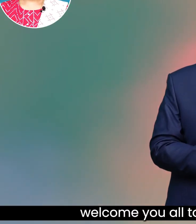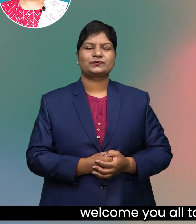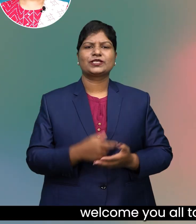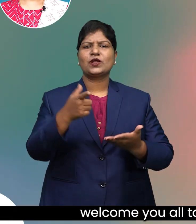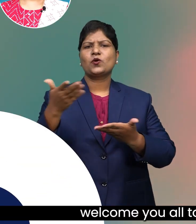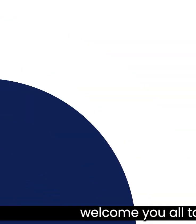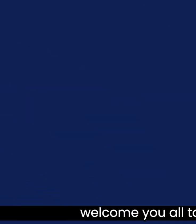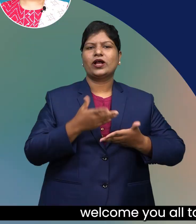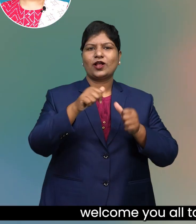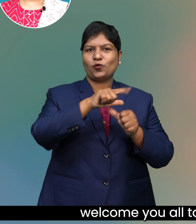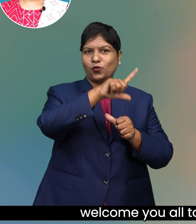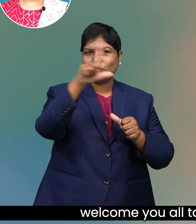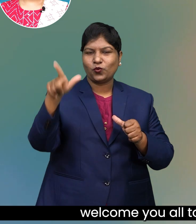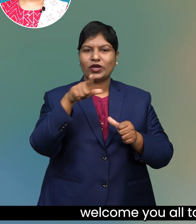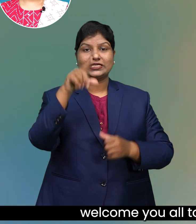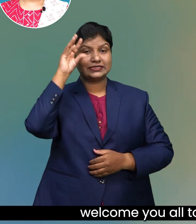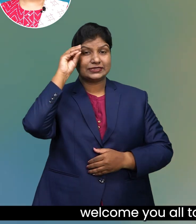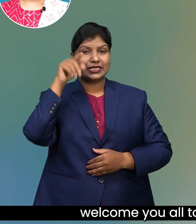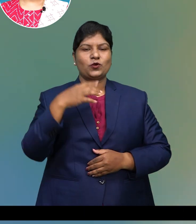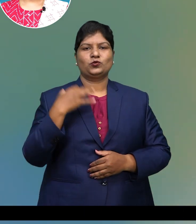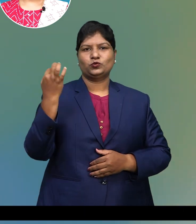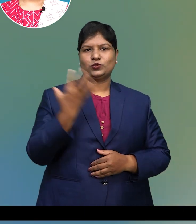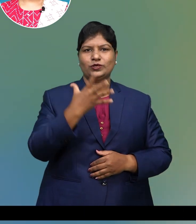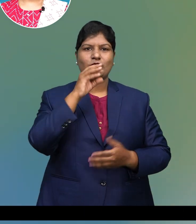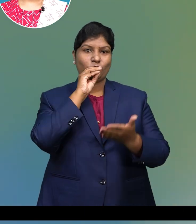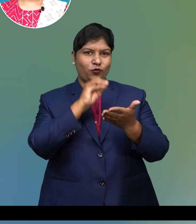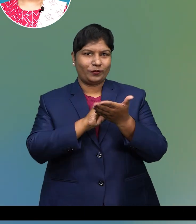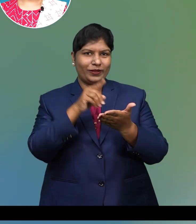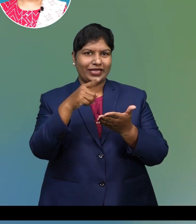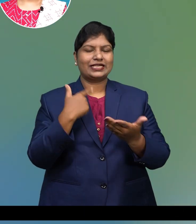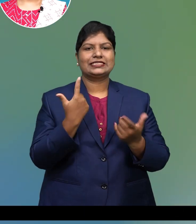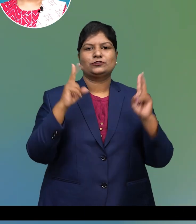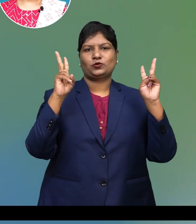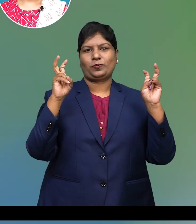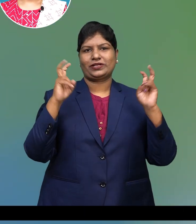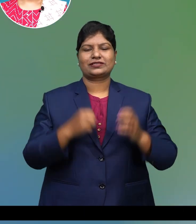Welcome you all to learn another new informative topic,